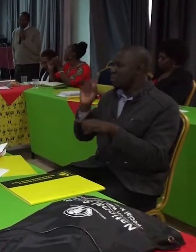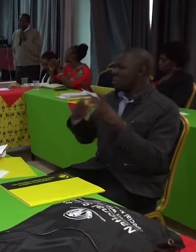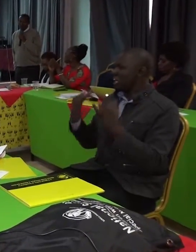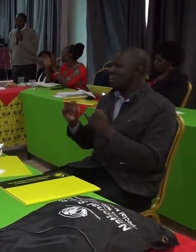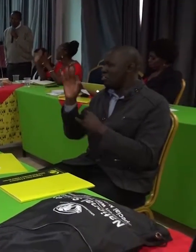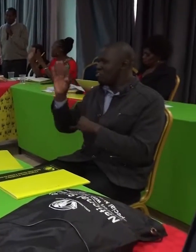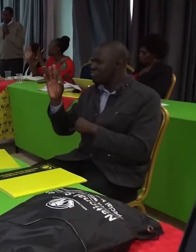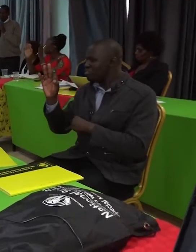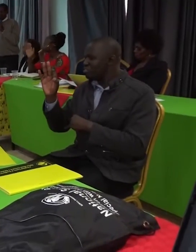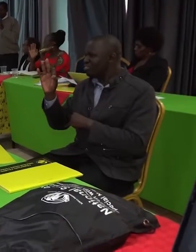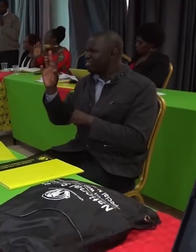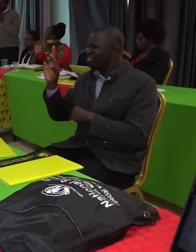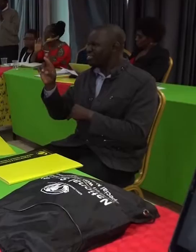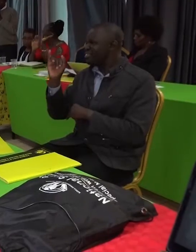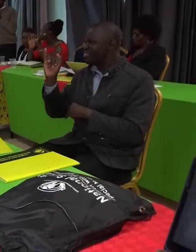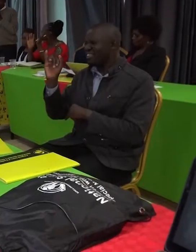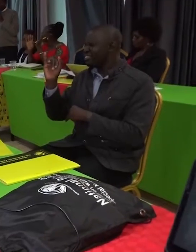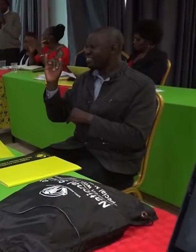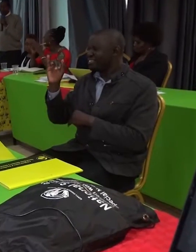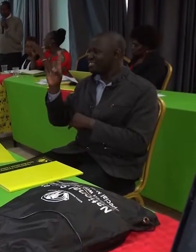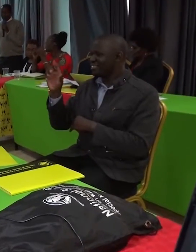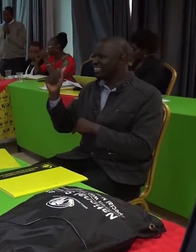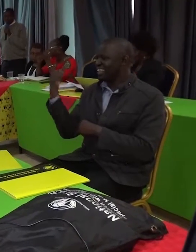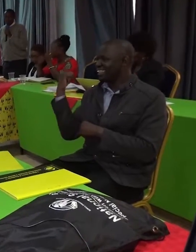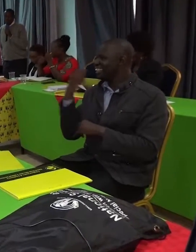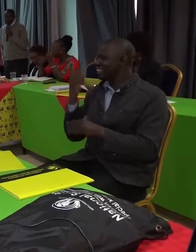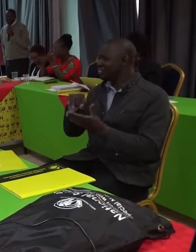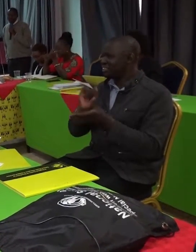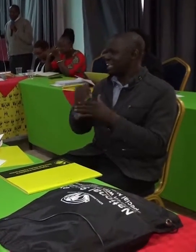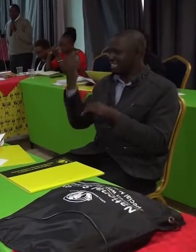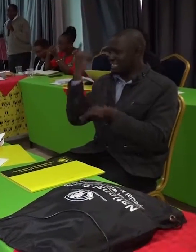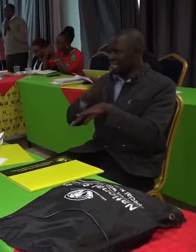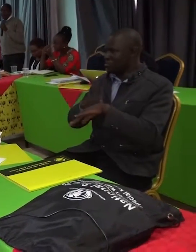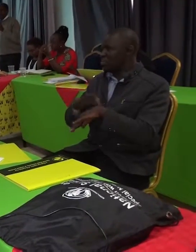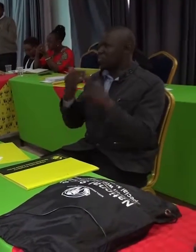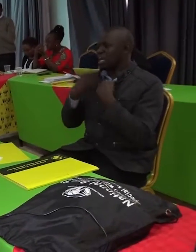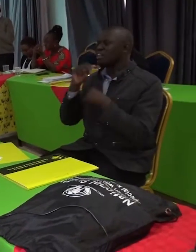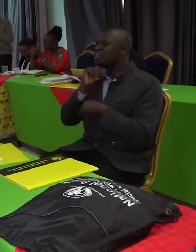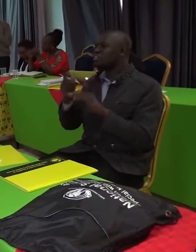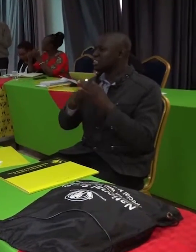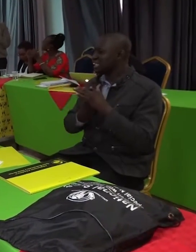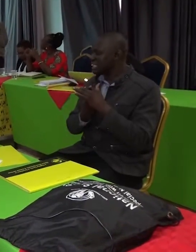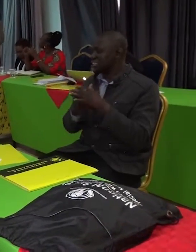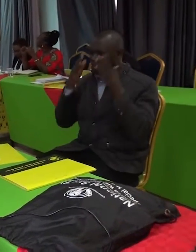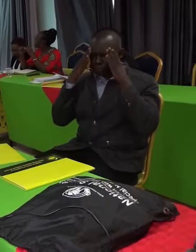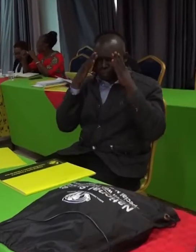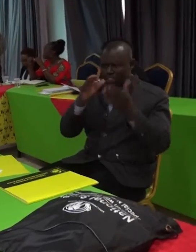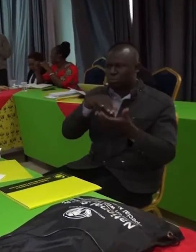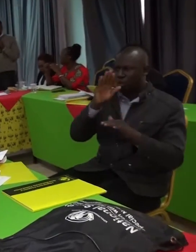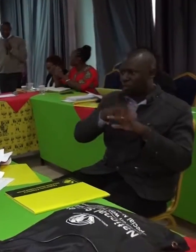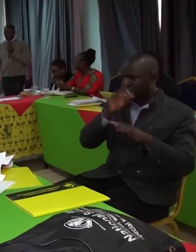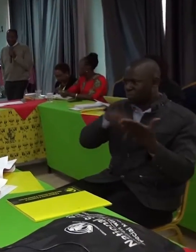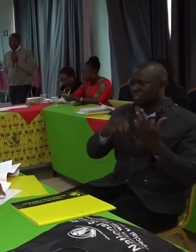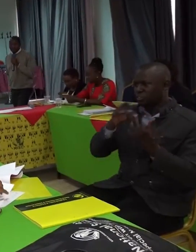inclusive education. We were still concentrating on Special needs education. In what? In Kenya.